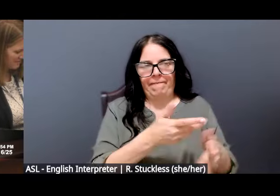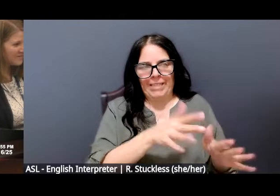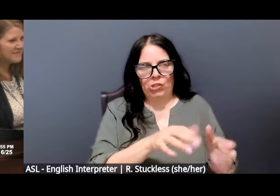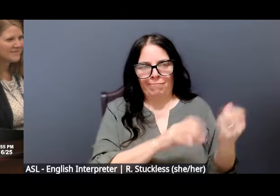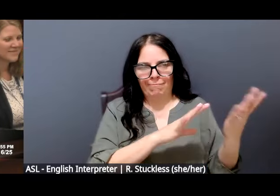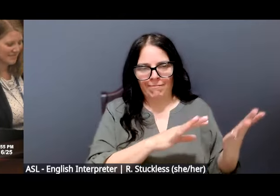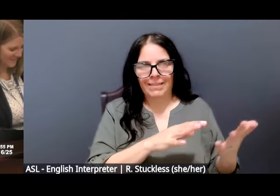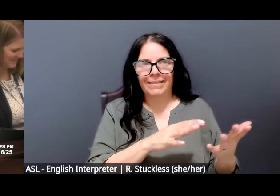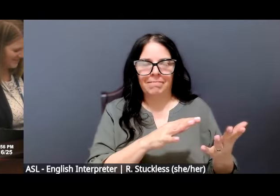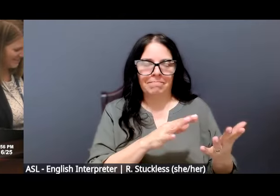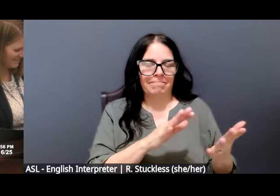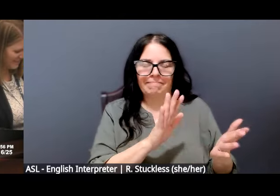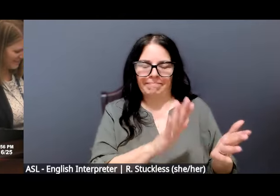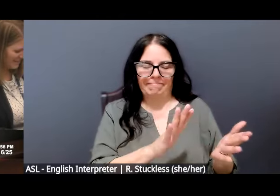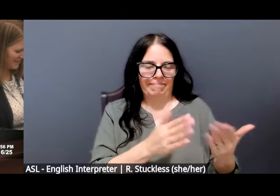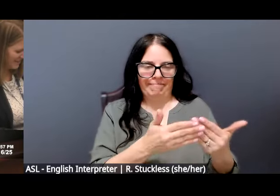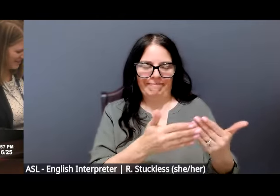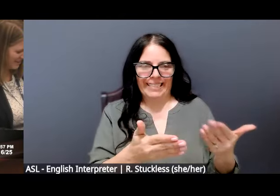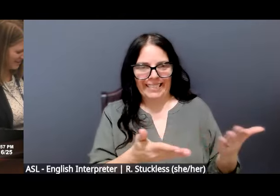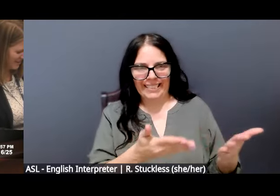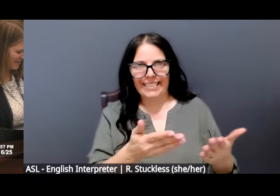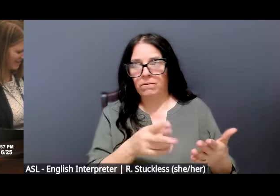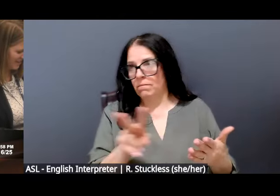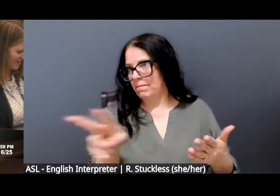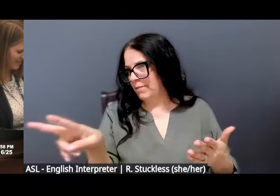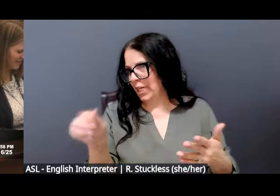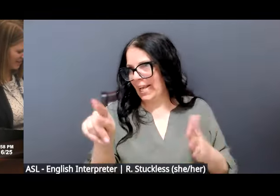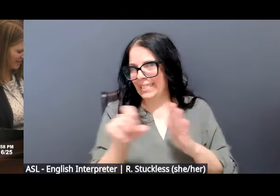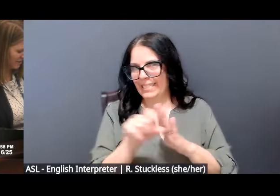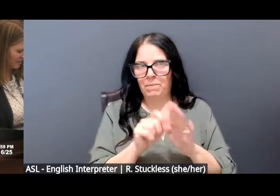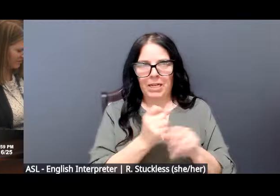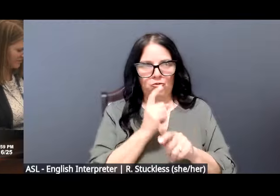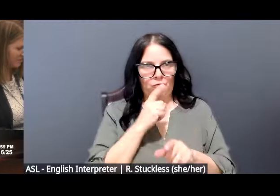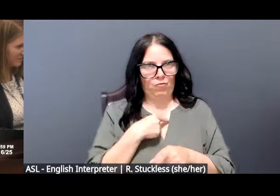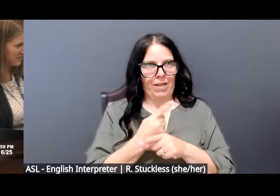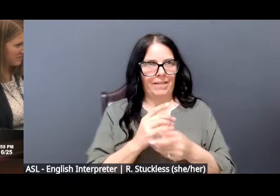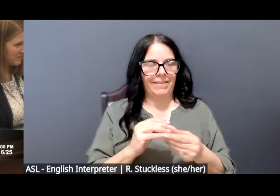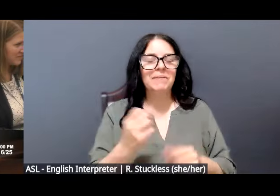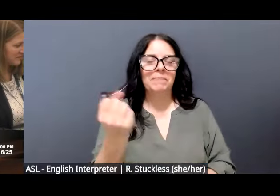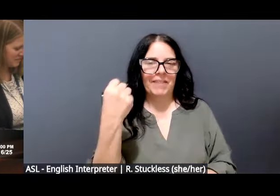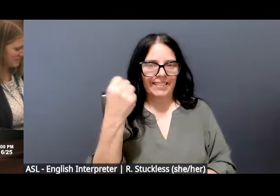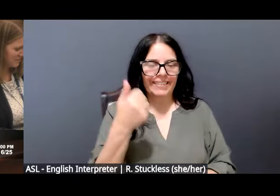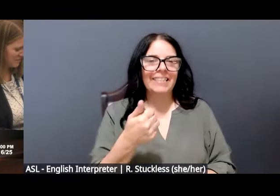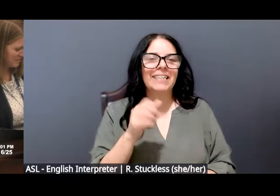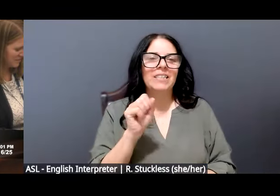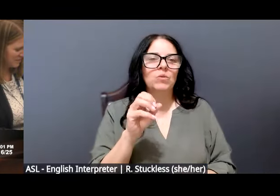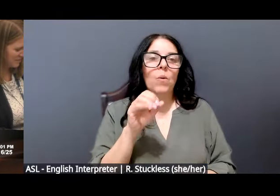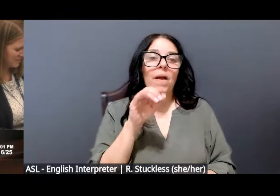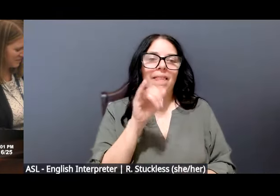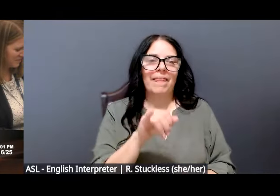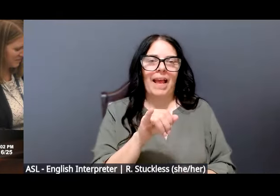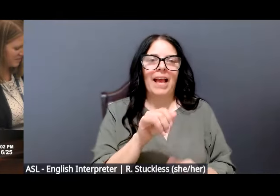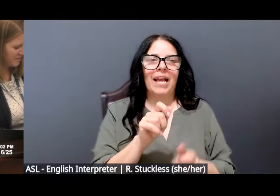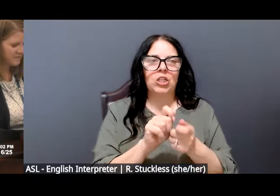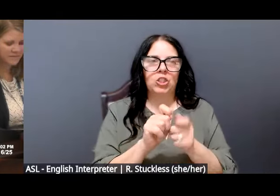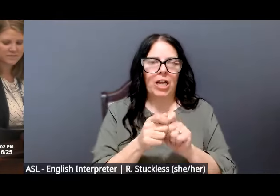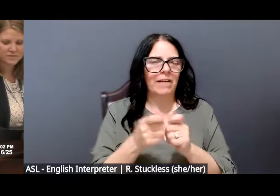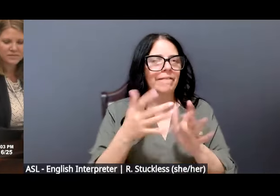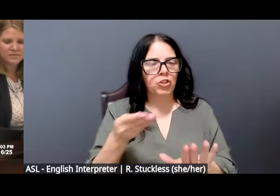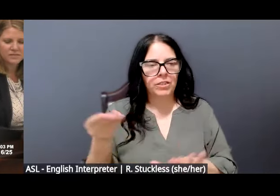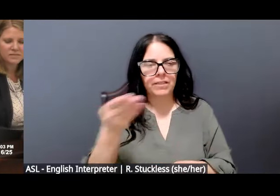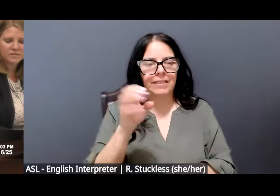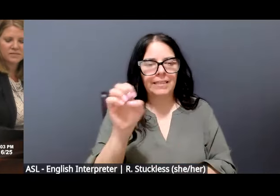state. I was looking for confirmation to make sure I'm using the right words. So this de minimis change, again, it's gone through the EAC, it's gone through a